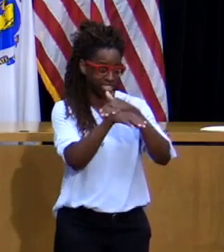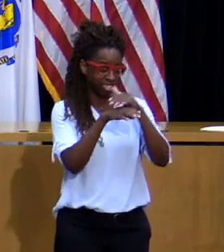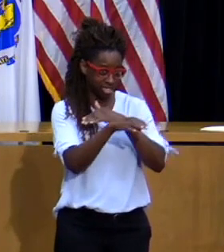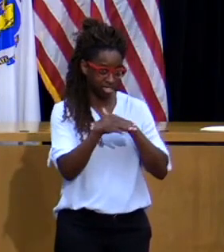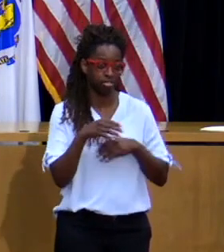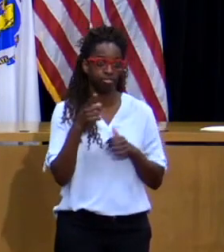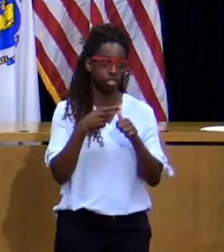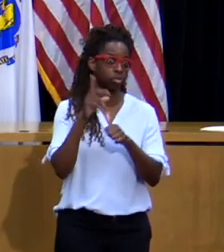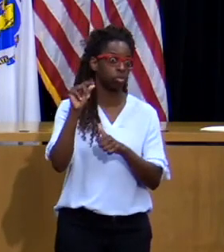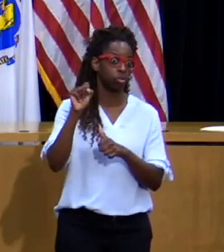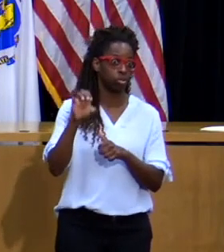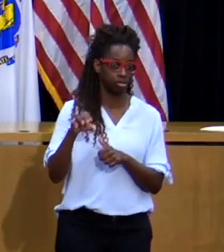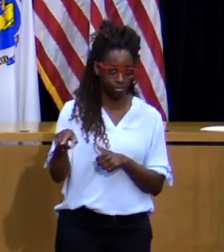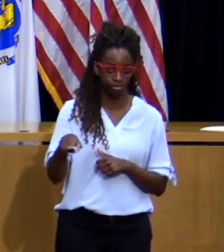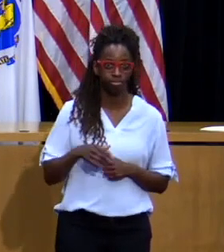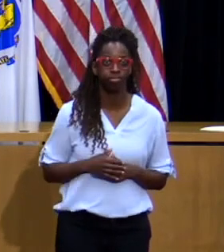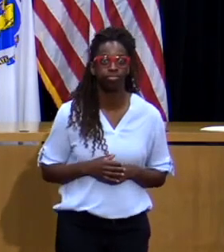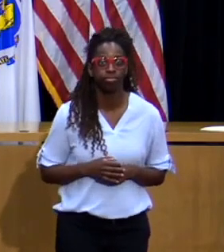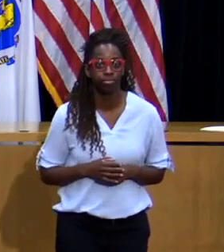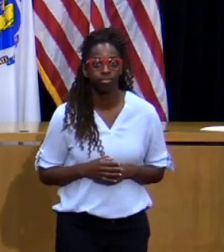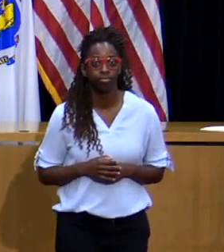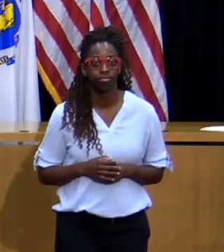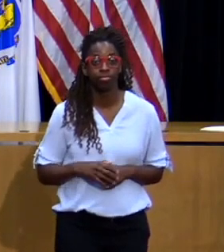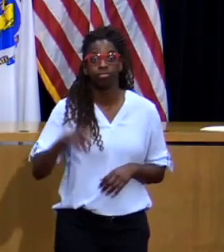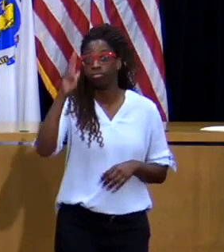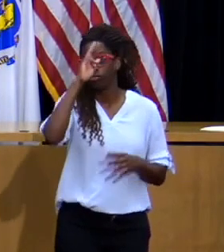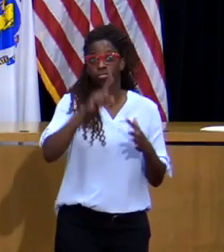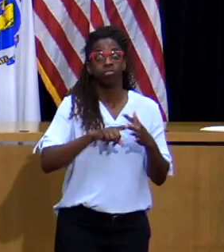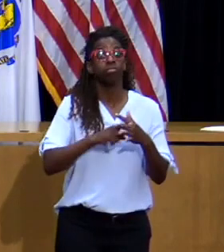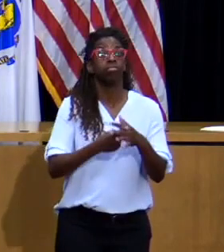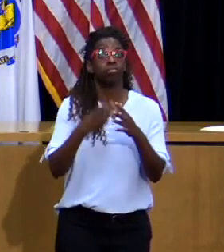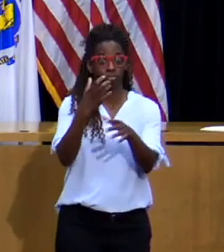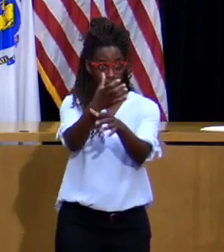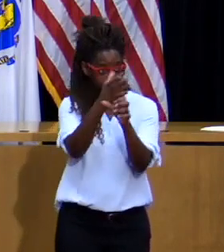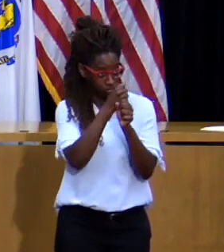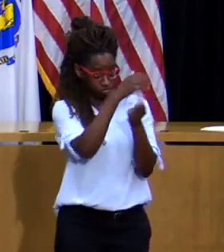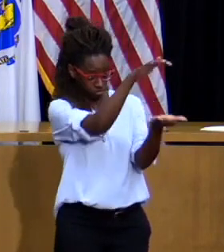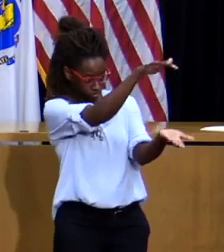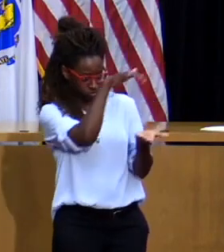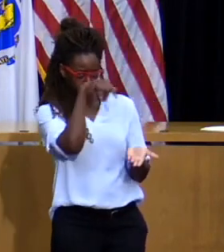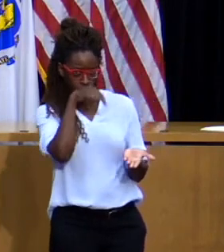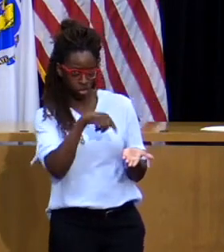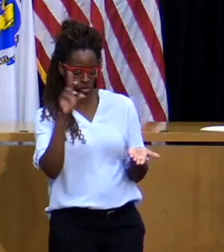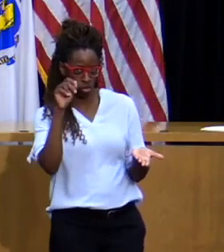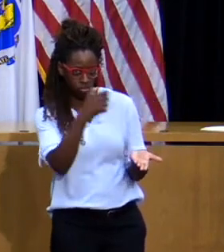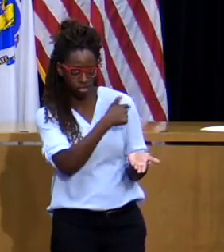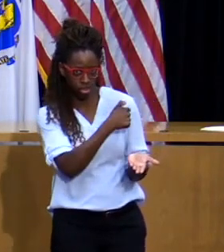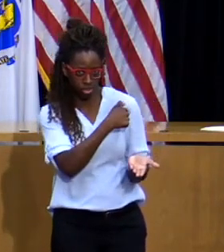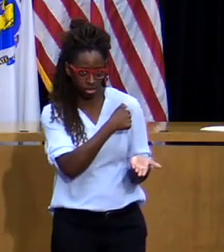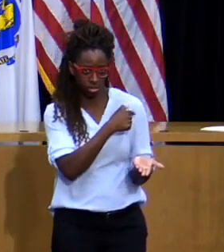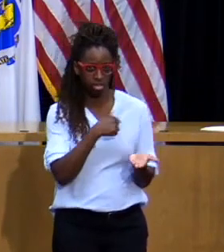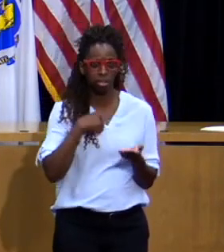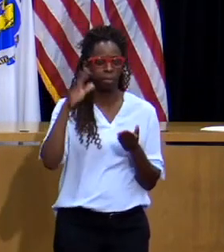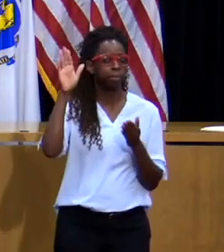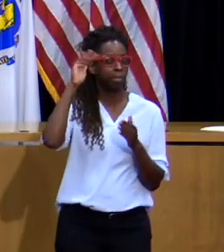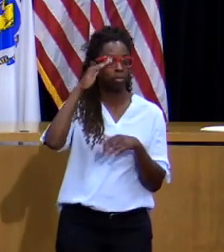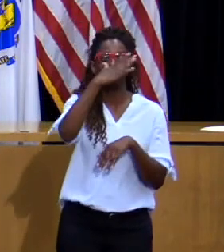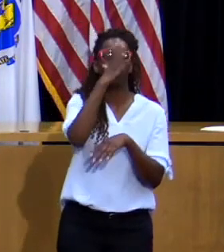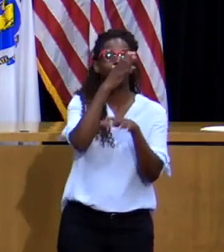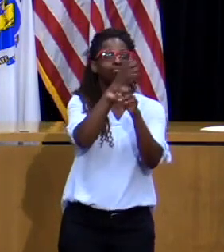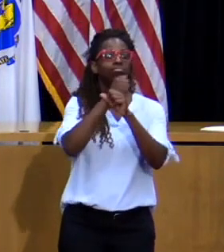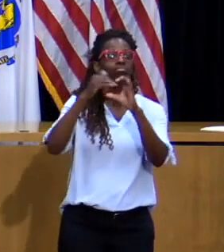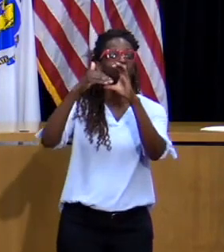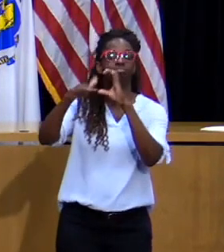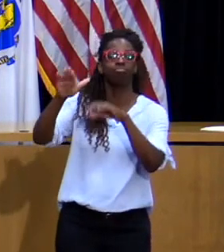Hospitals will receive the initial allocations, that are receiving the initial allocations will expect an email notification from the Department of Public